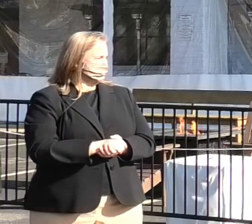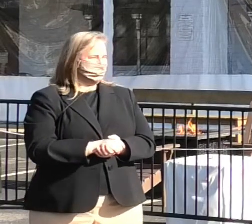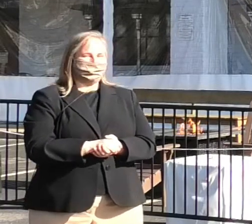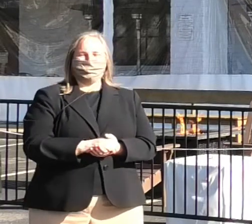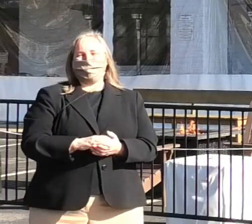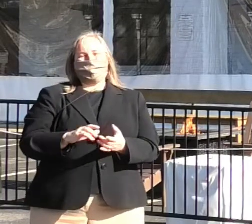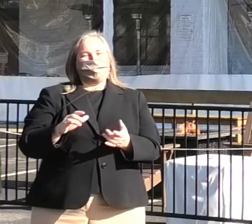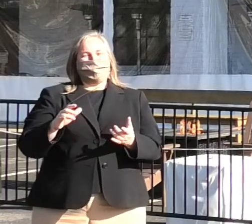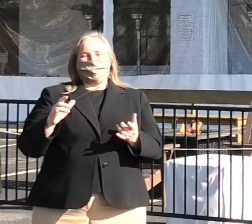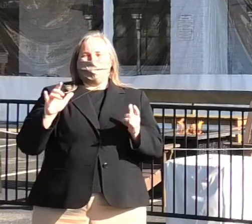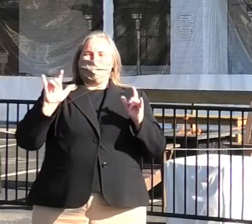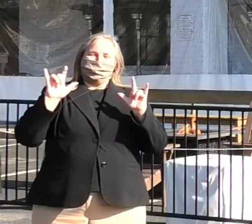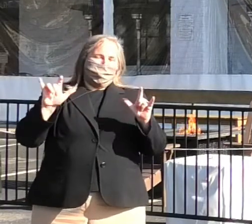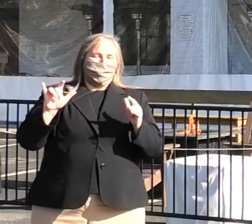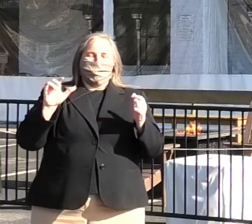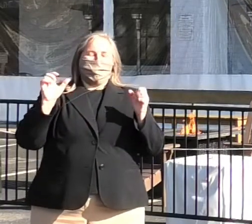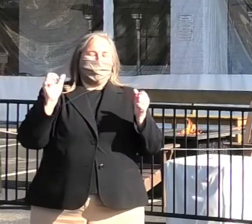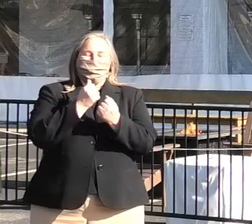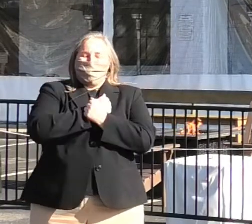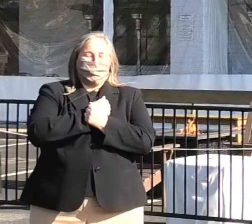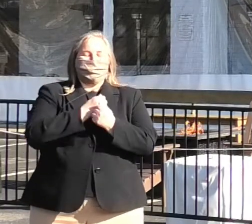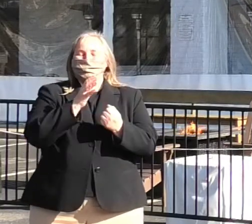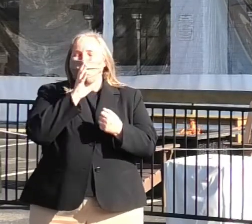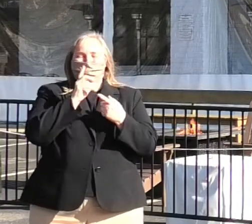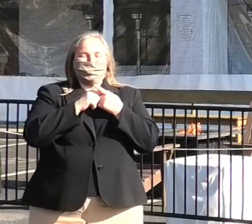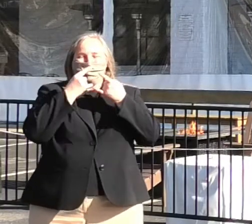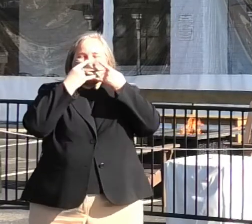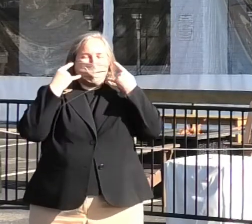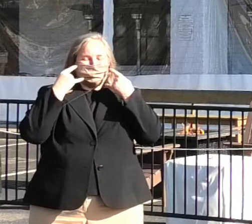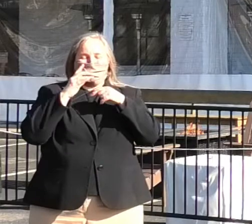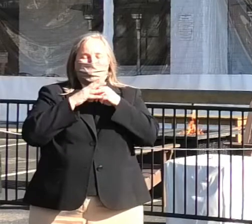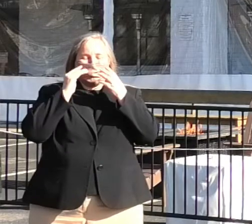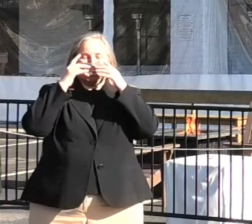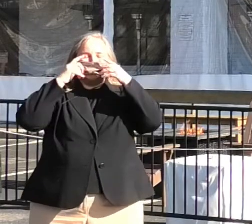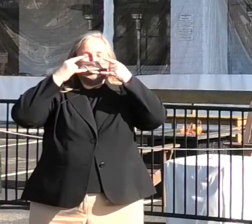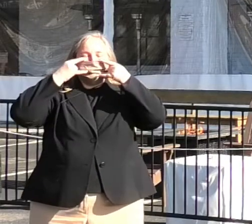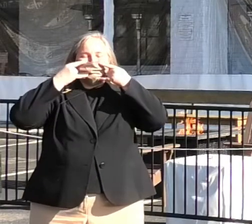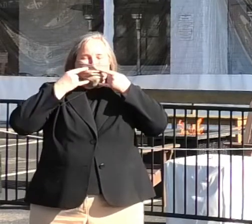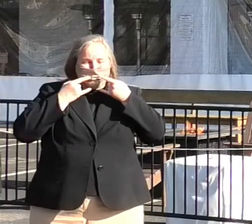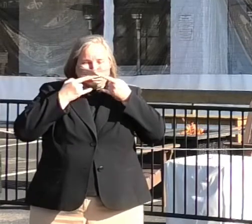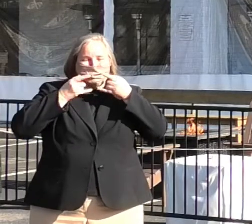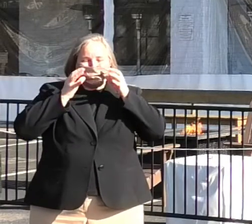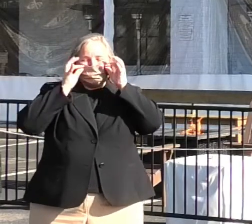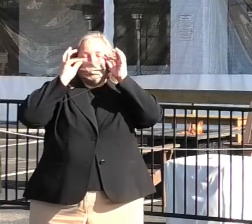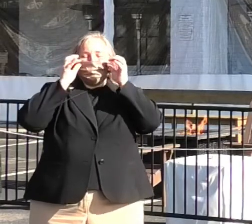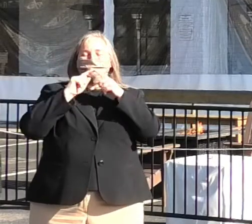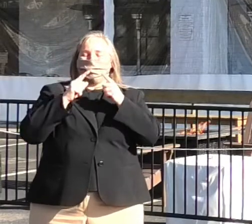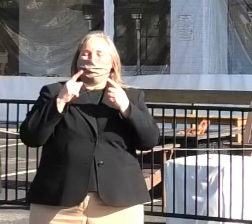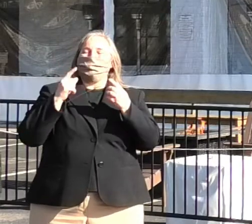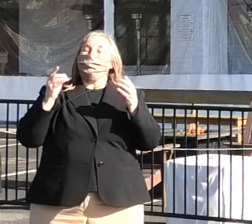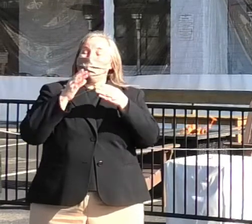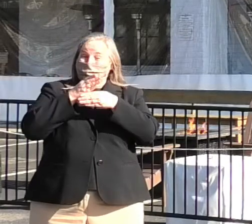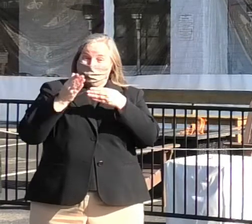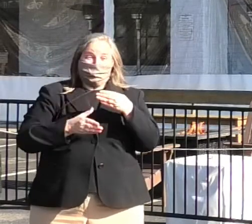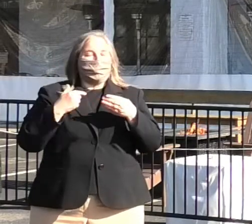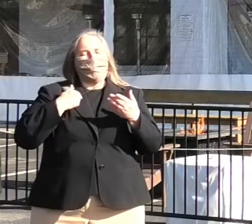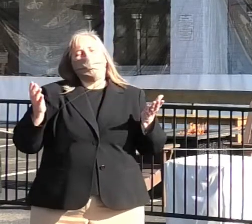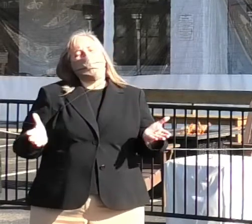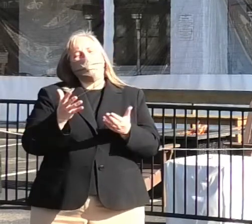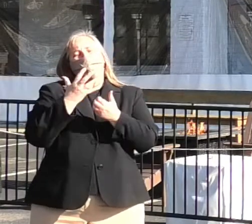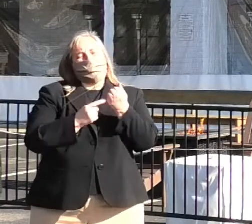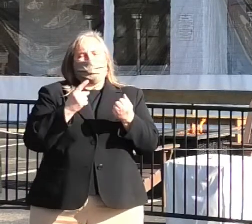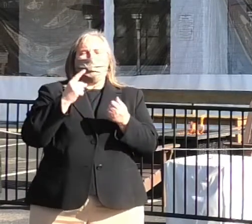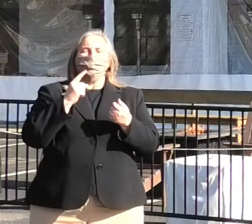Love talking with the mask on. It always just kind of drops down on you. But in closing, I just encourage everybody to really think